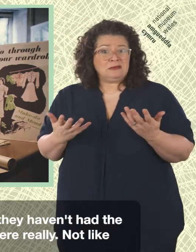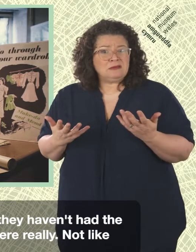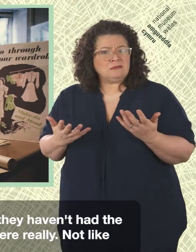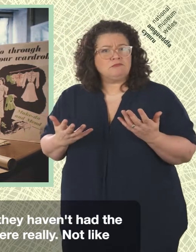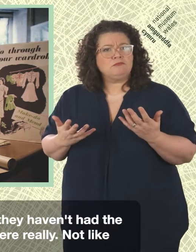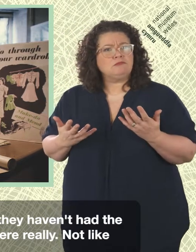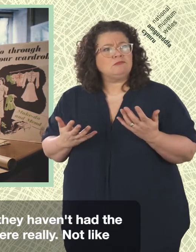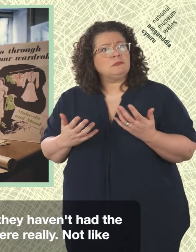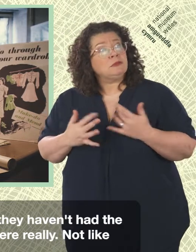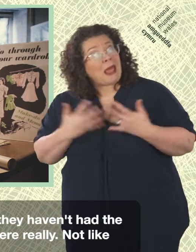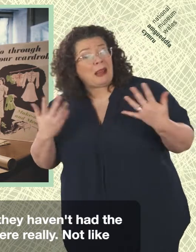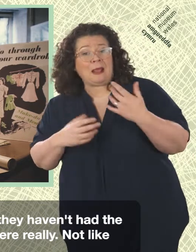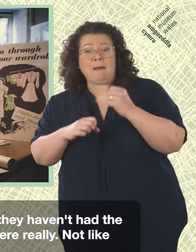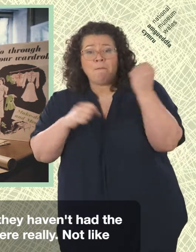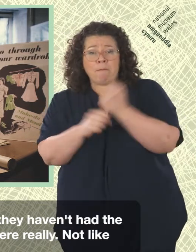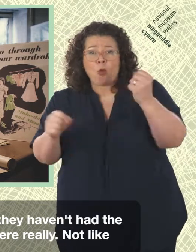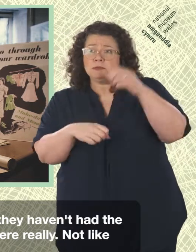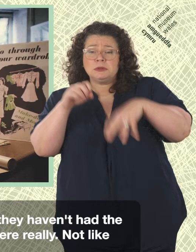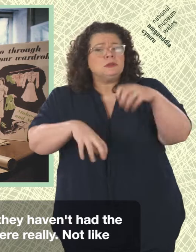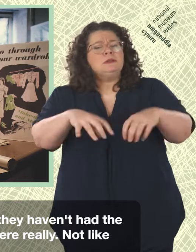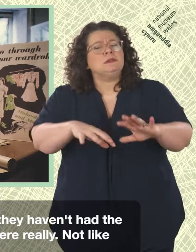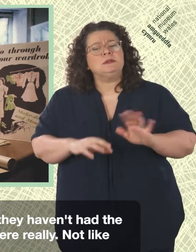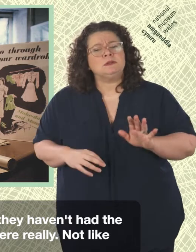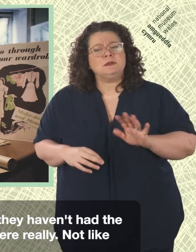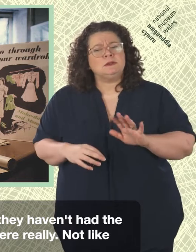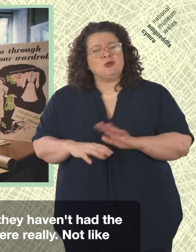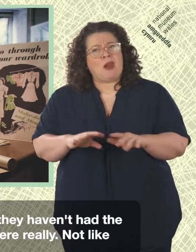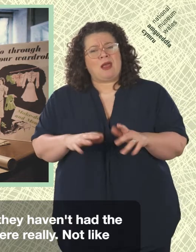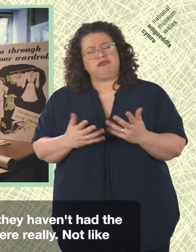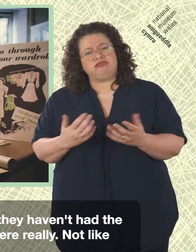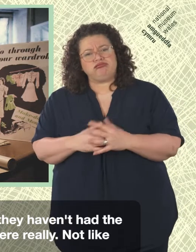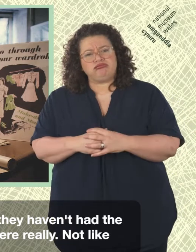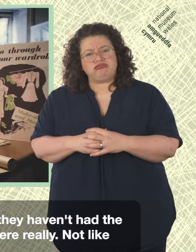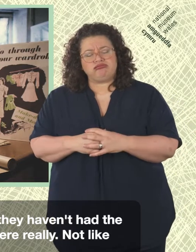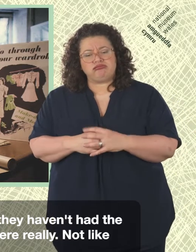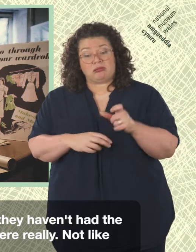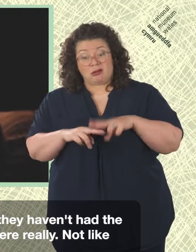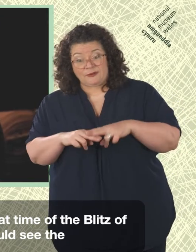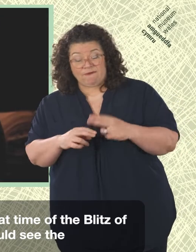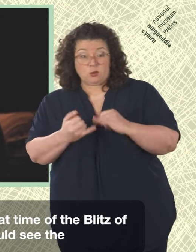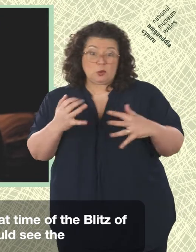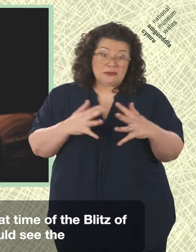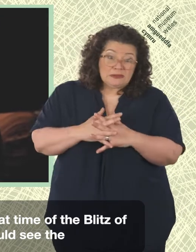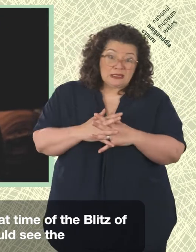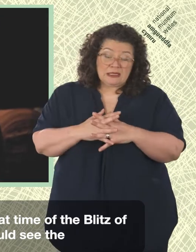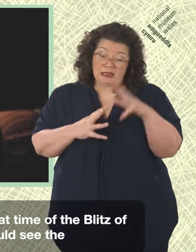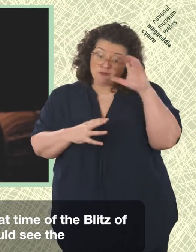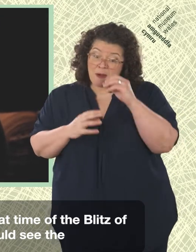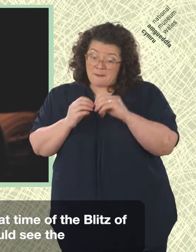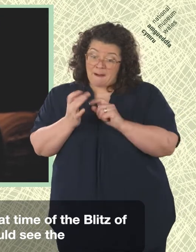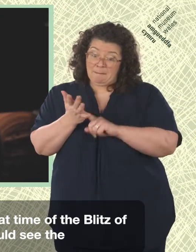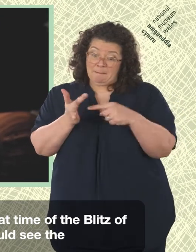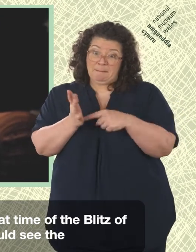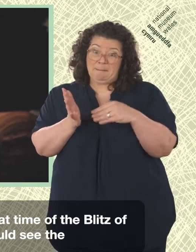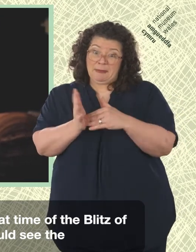In the countryside, they haven't had the same issues with bombing. Or here, really, not like Cardiff or